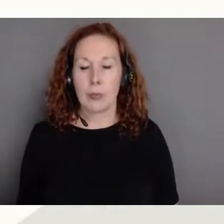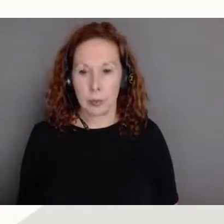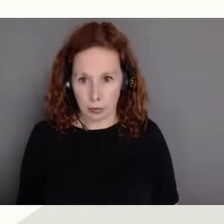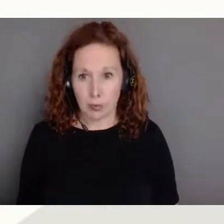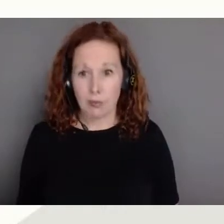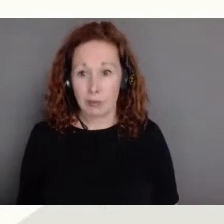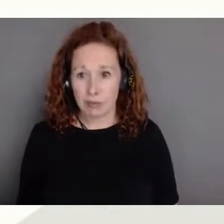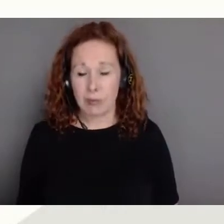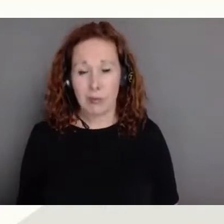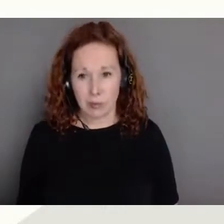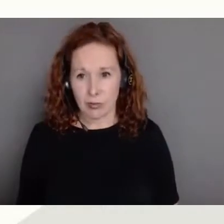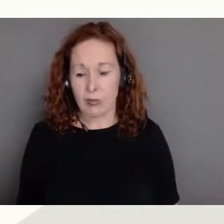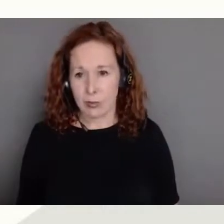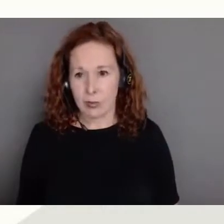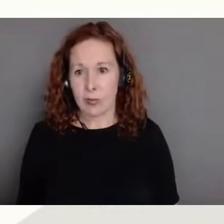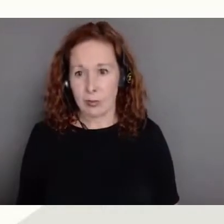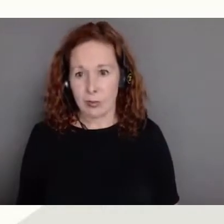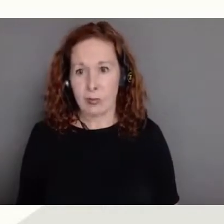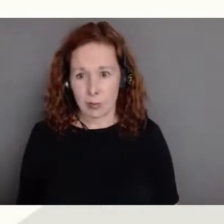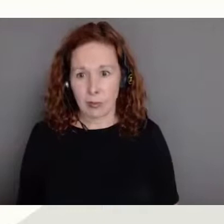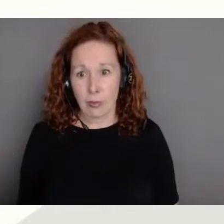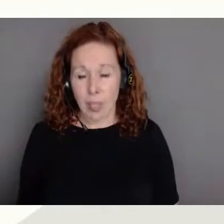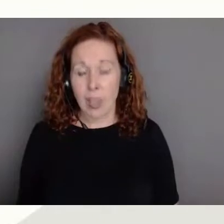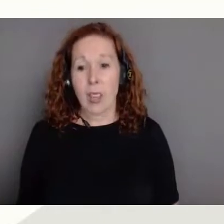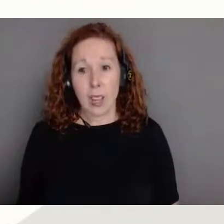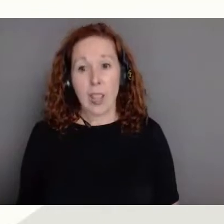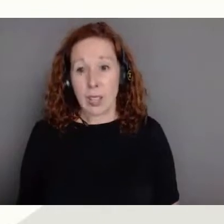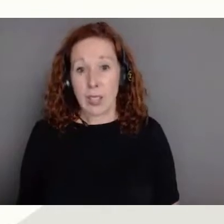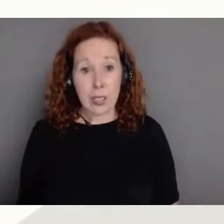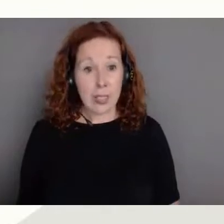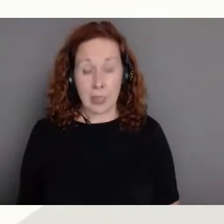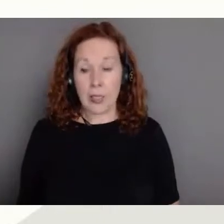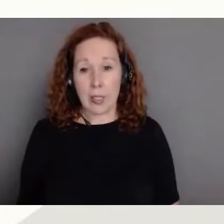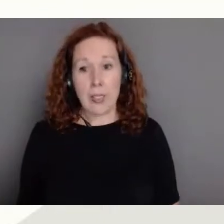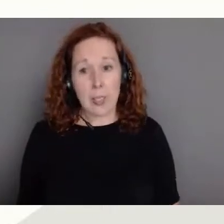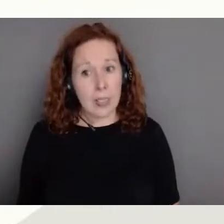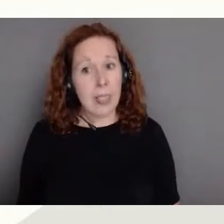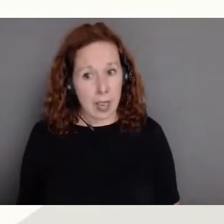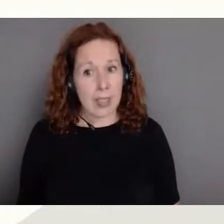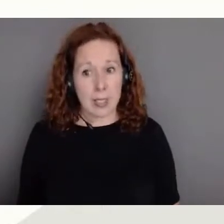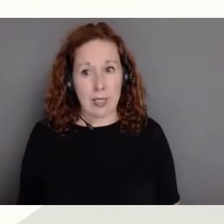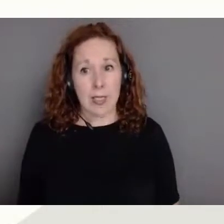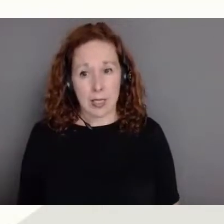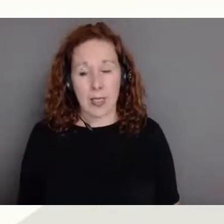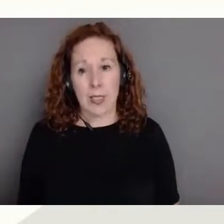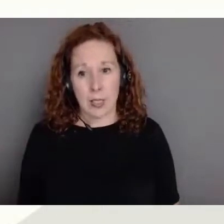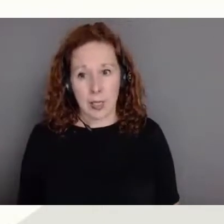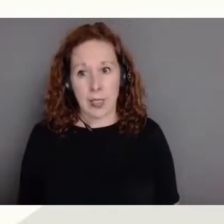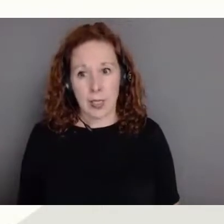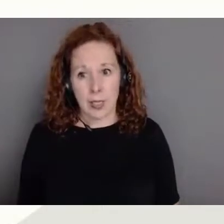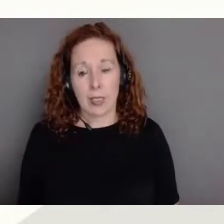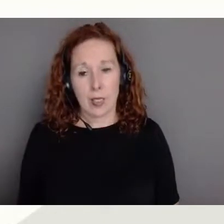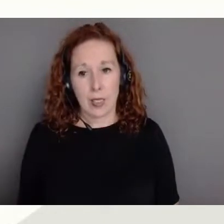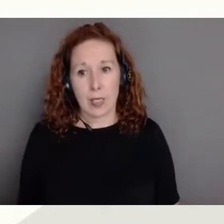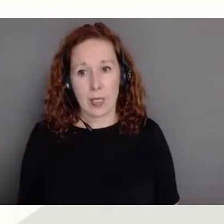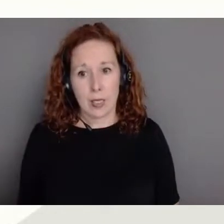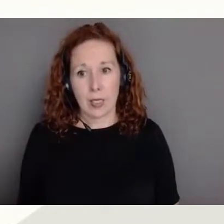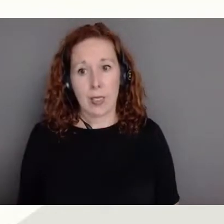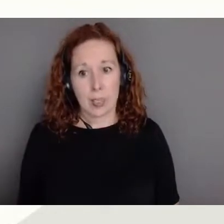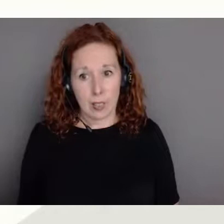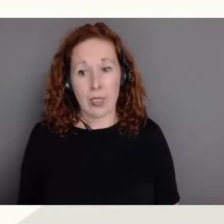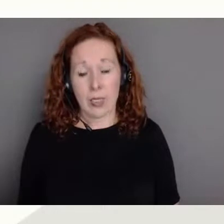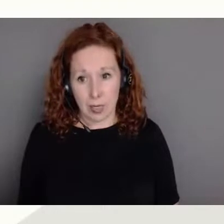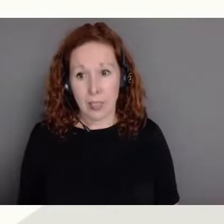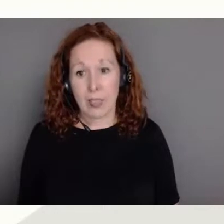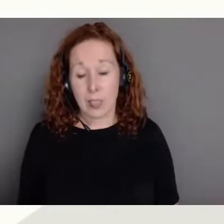right? Like that is skilled work. That is skilled work. Never mind Yes. going with the flow. Like I'm not good at that.